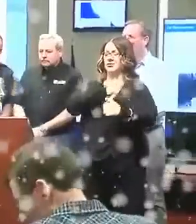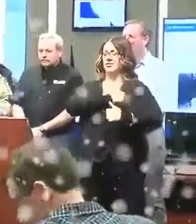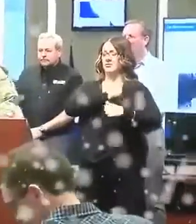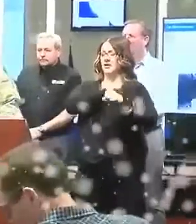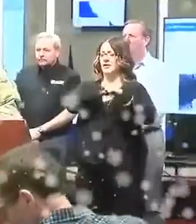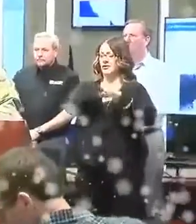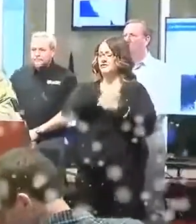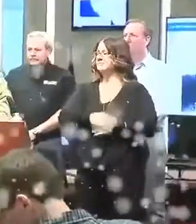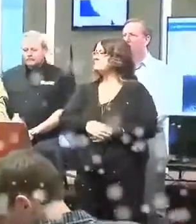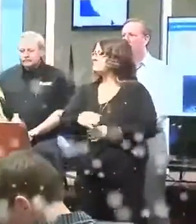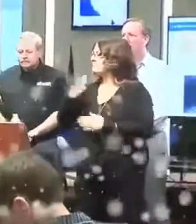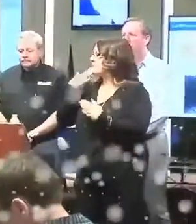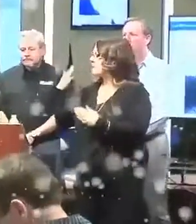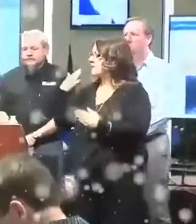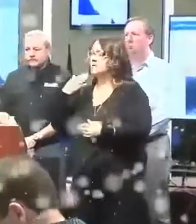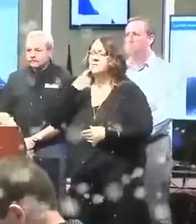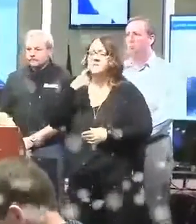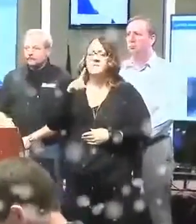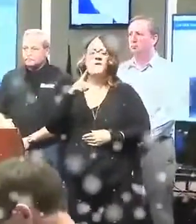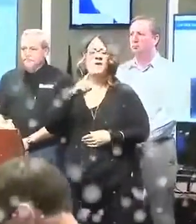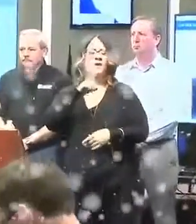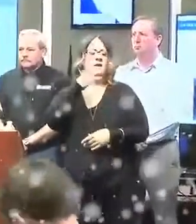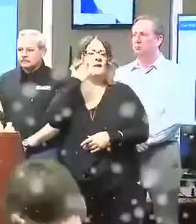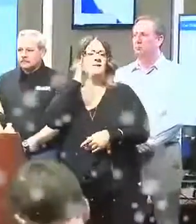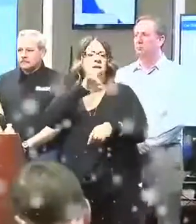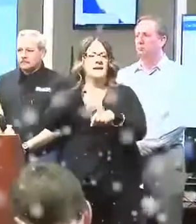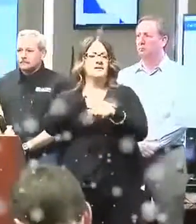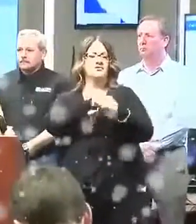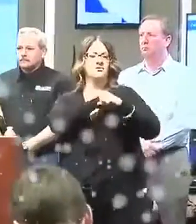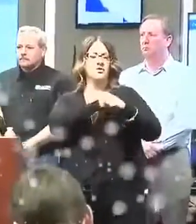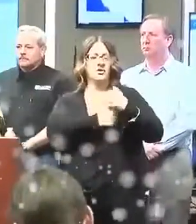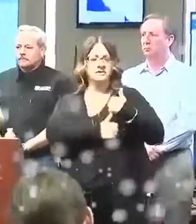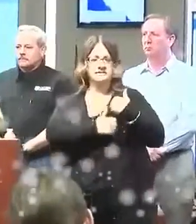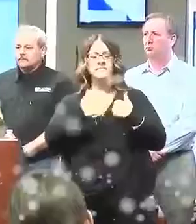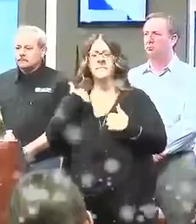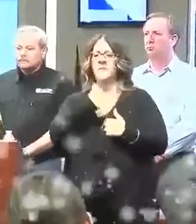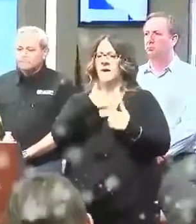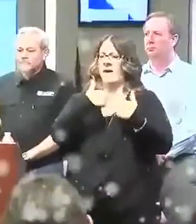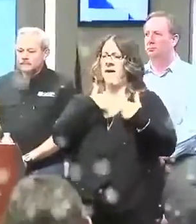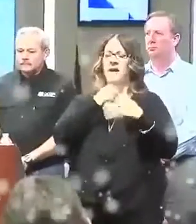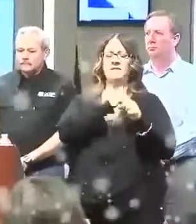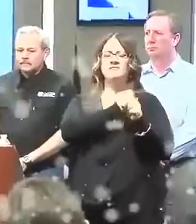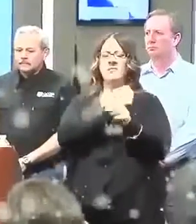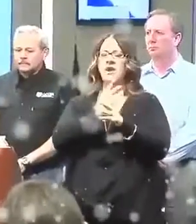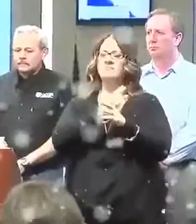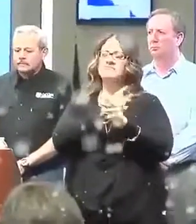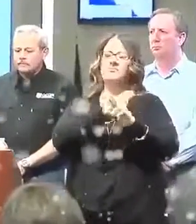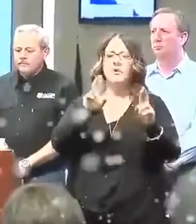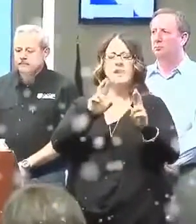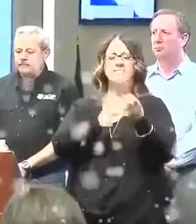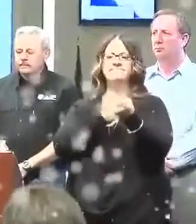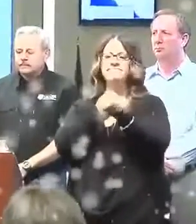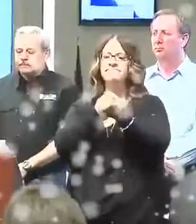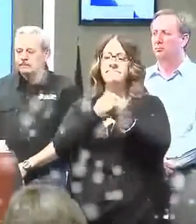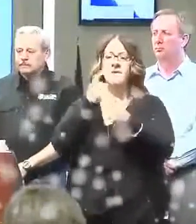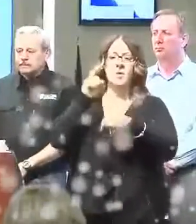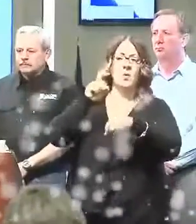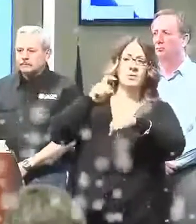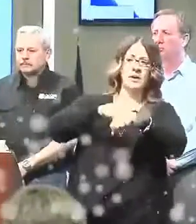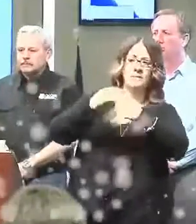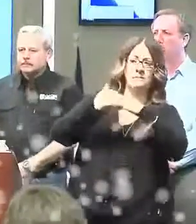Thank you, Chief Pemlott. California National Guard has all of our resources standing by and available for the call to assist